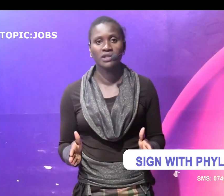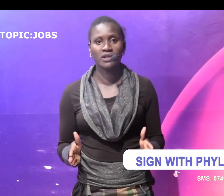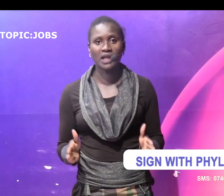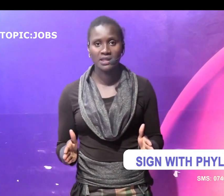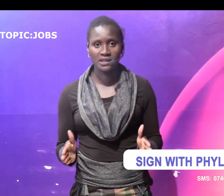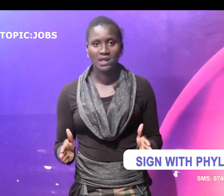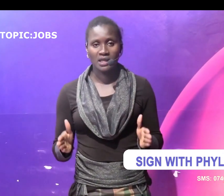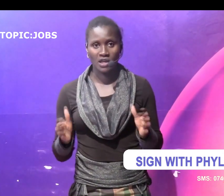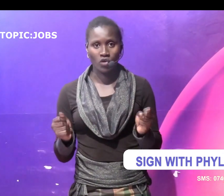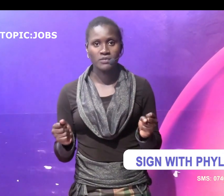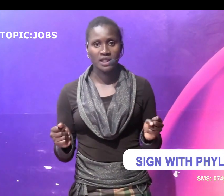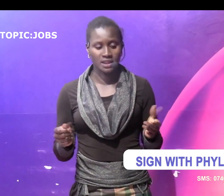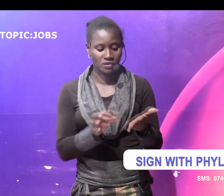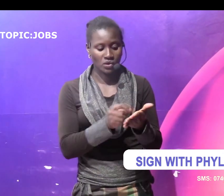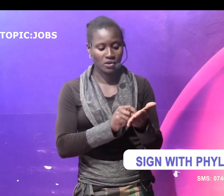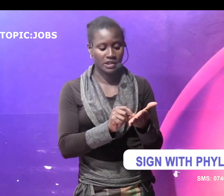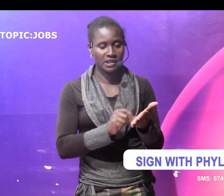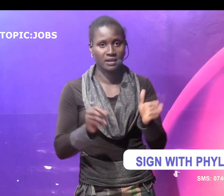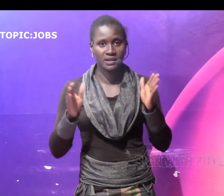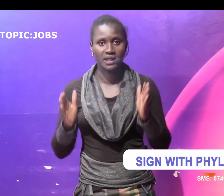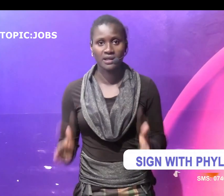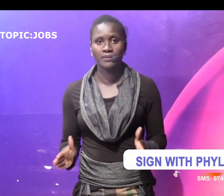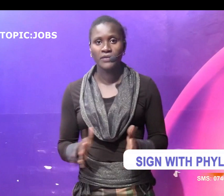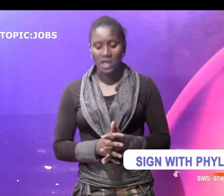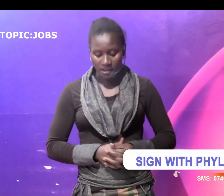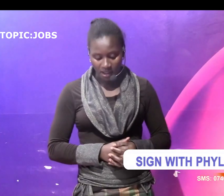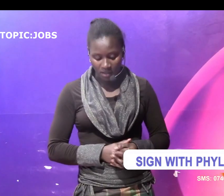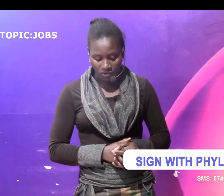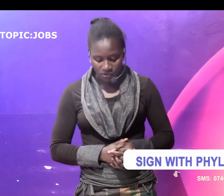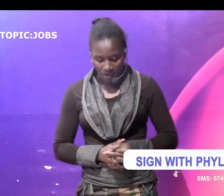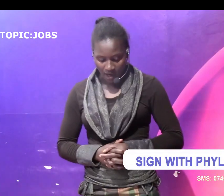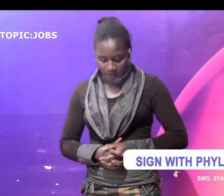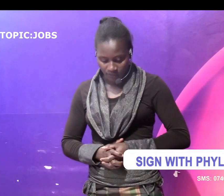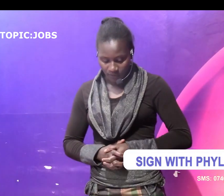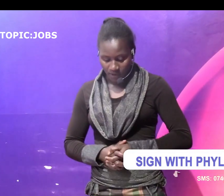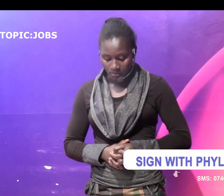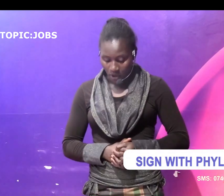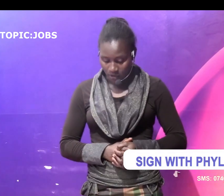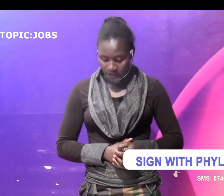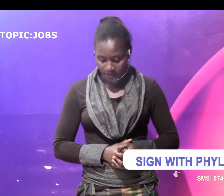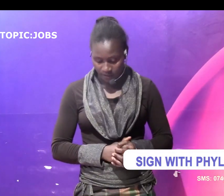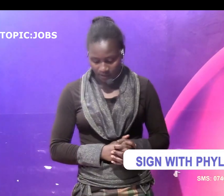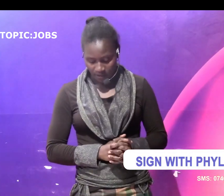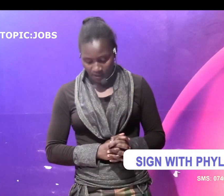personalize the object. So secretary. And then we also have board.